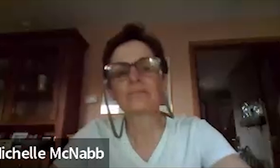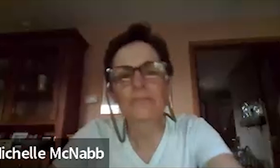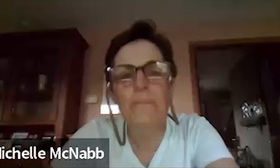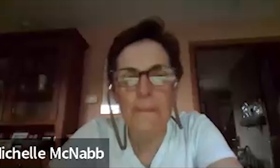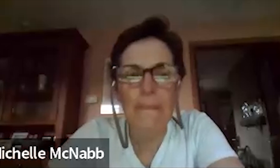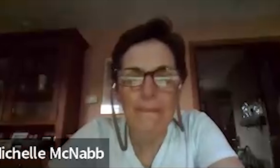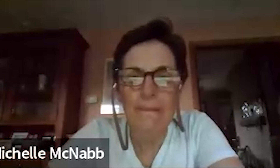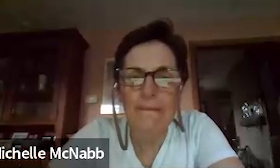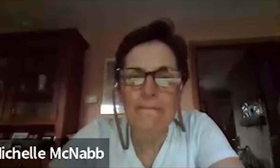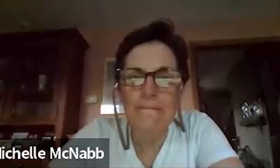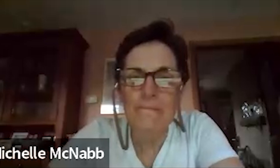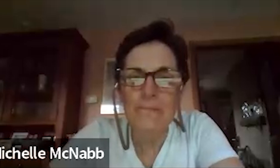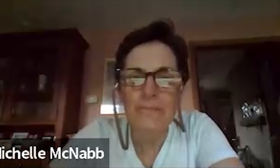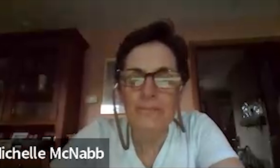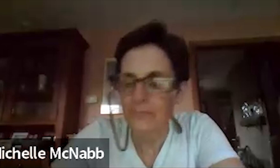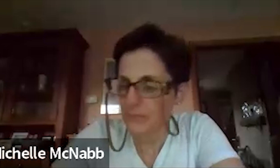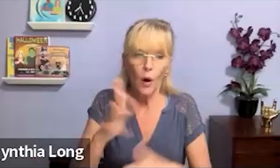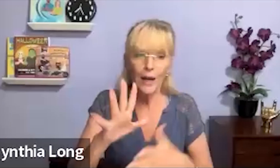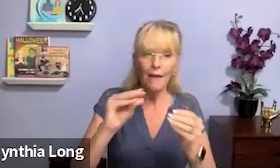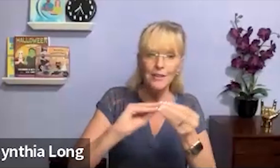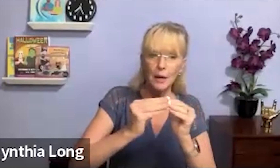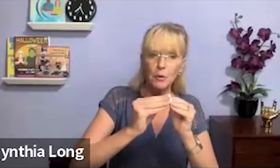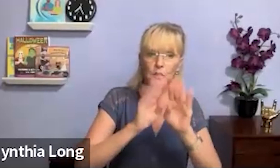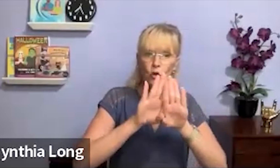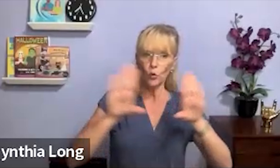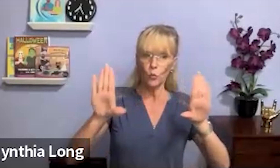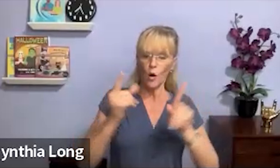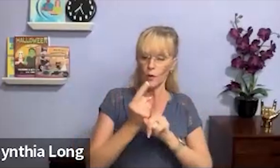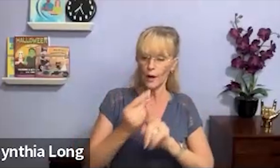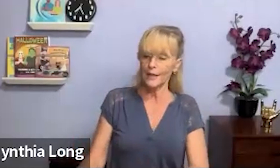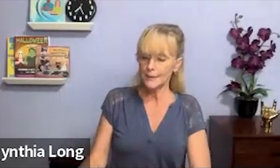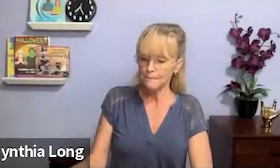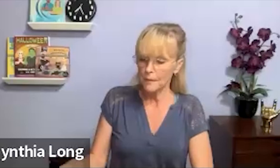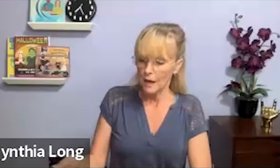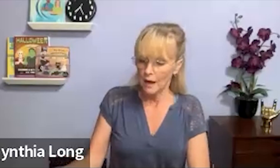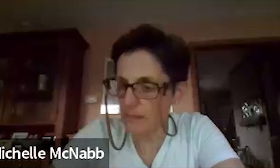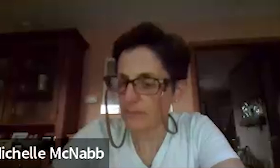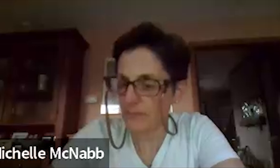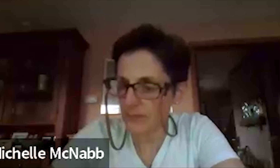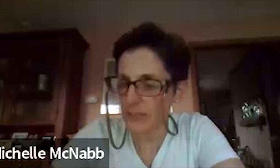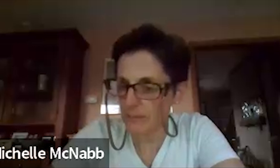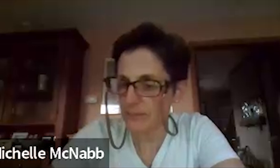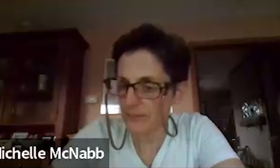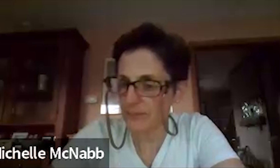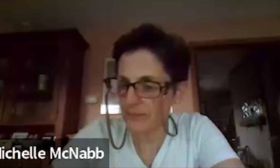you already have, let me take this out here. You already have numbers on your wall, right? Yeah. So these would